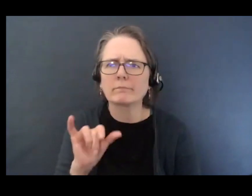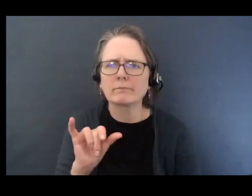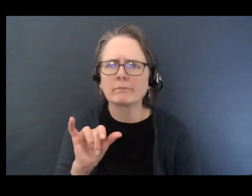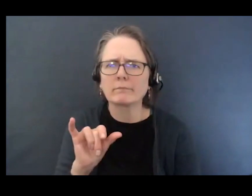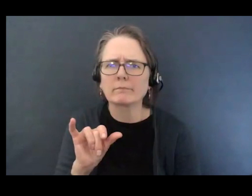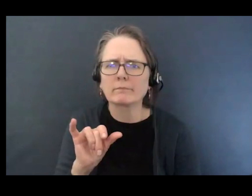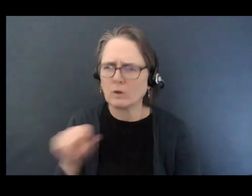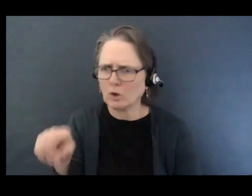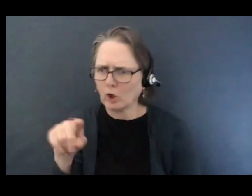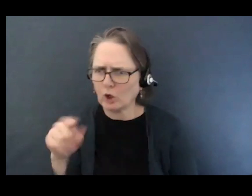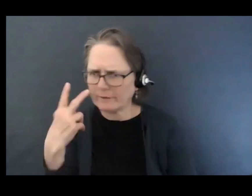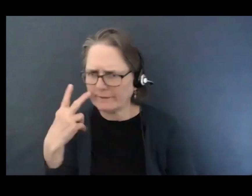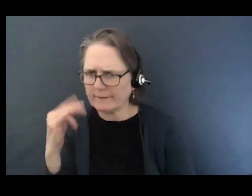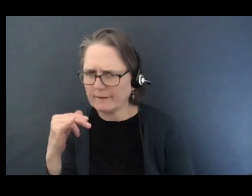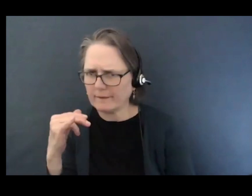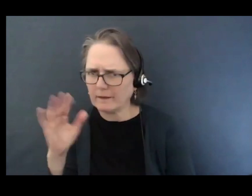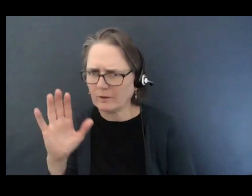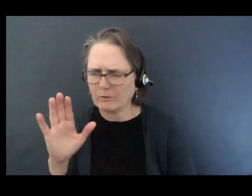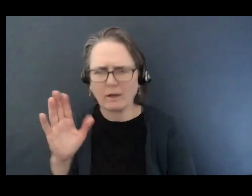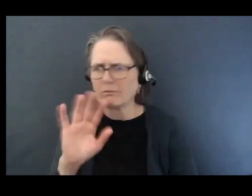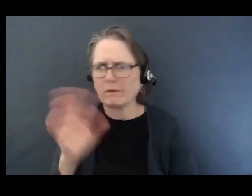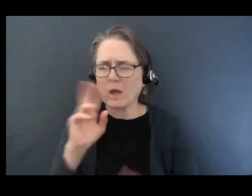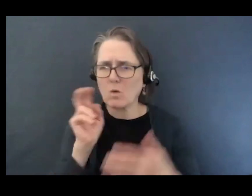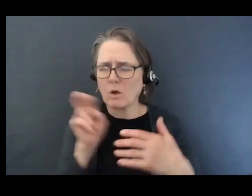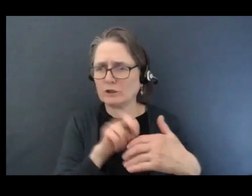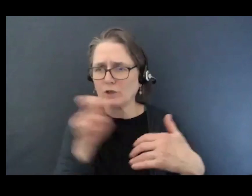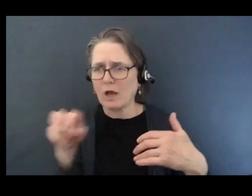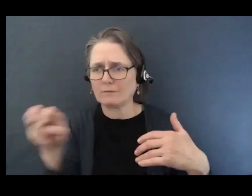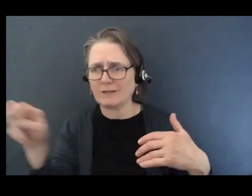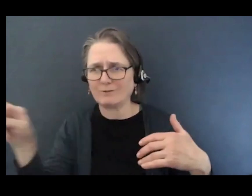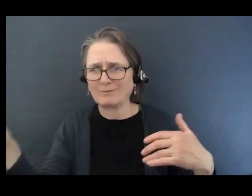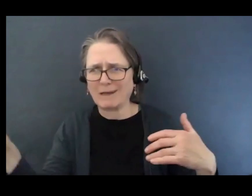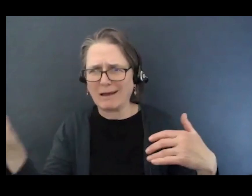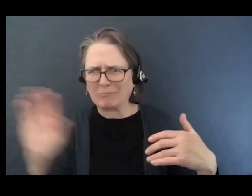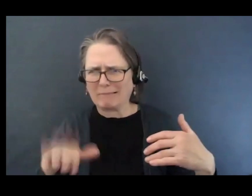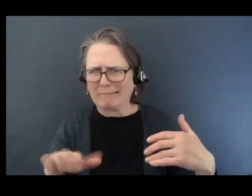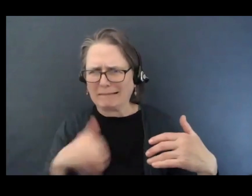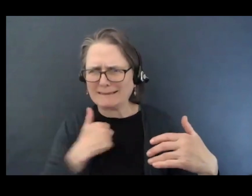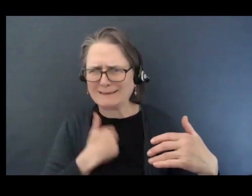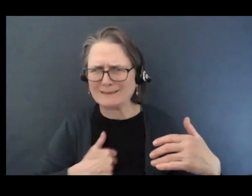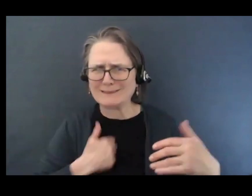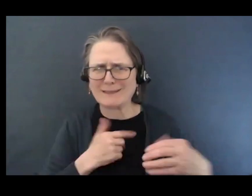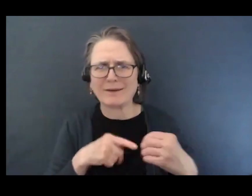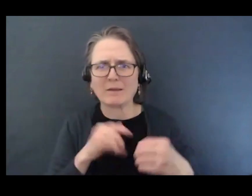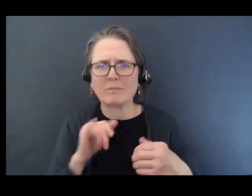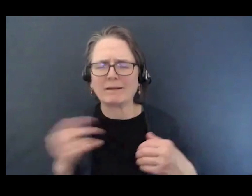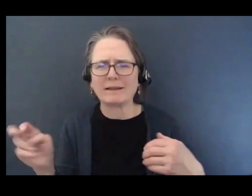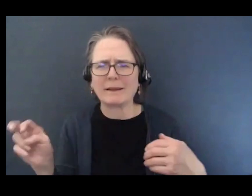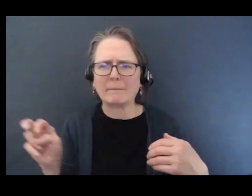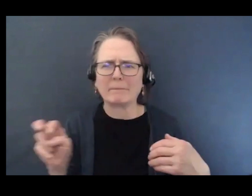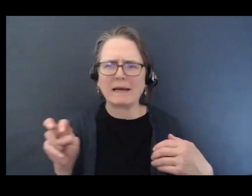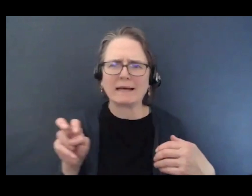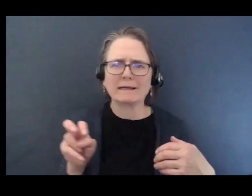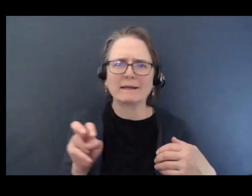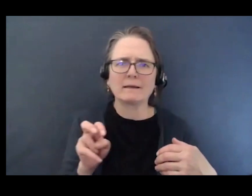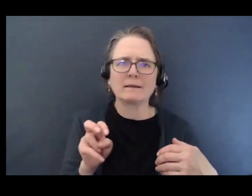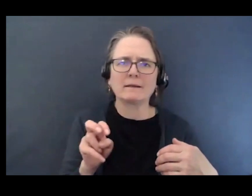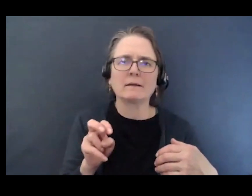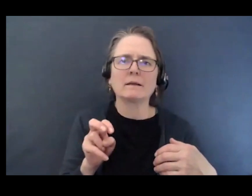You're seeing it. That's funny. Okay, great. Well, oh, it went way too far forward. Sorry about that.